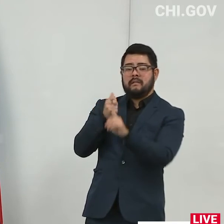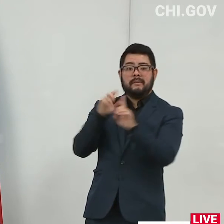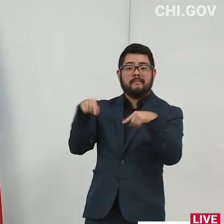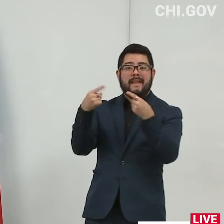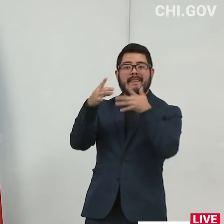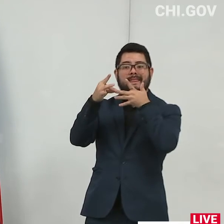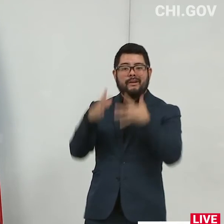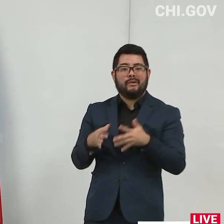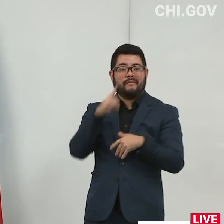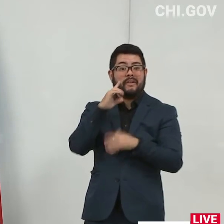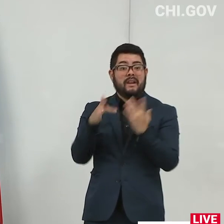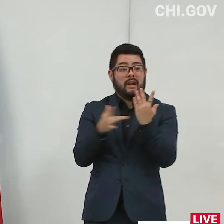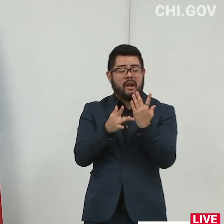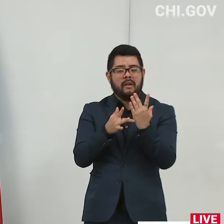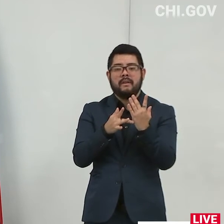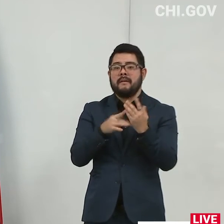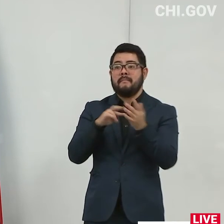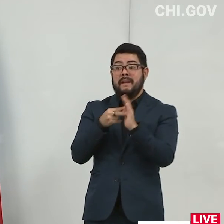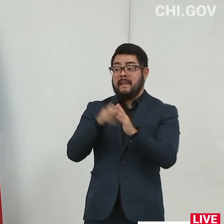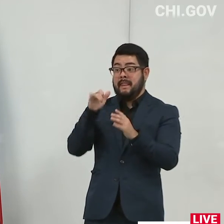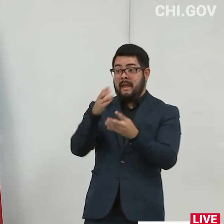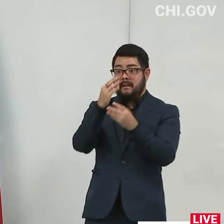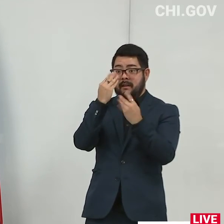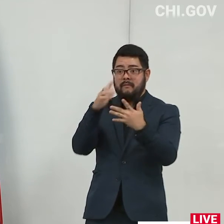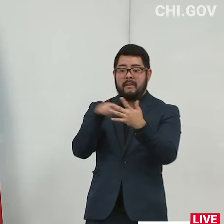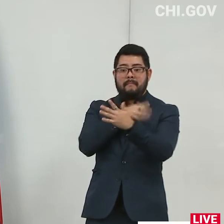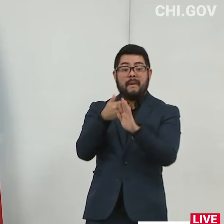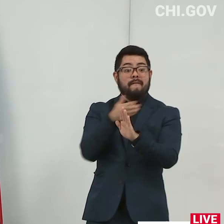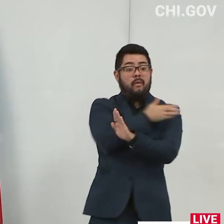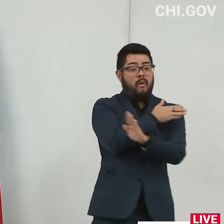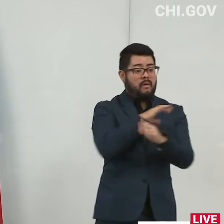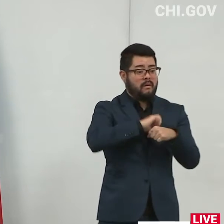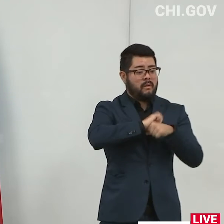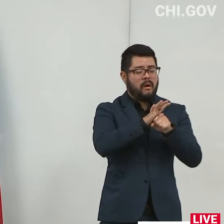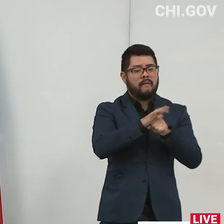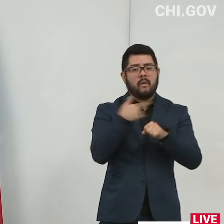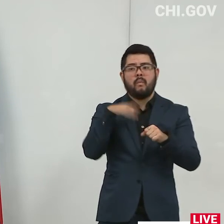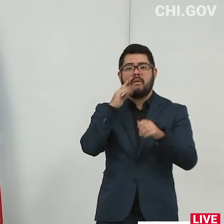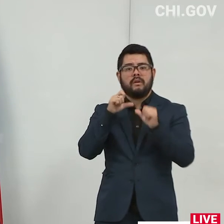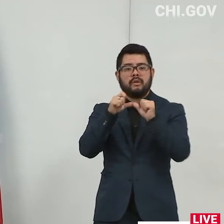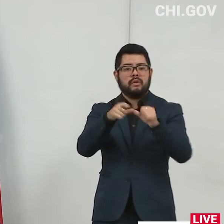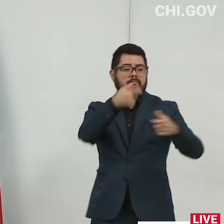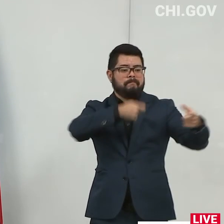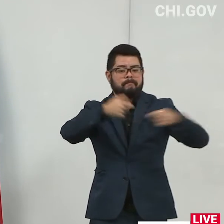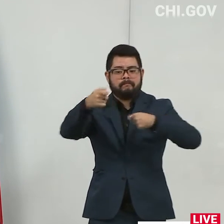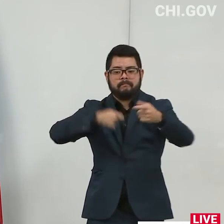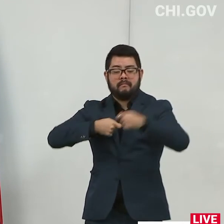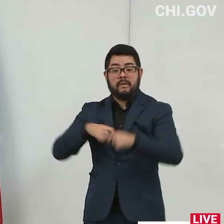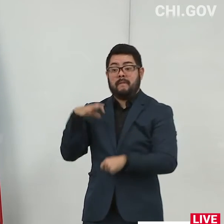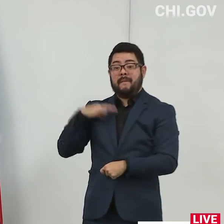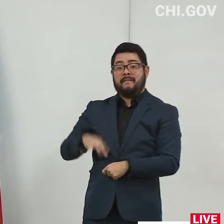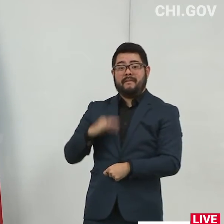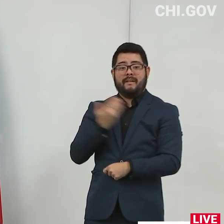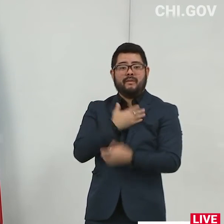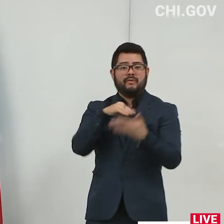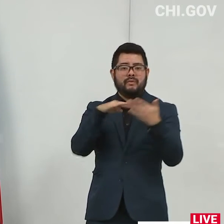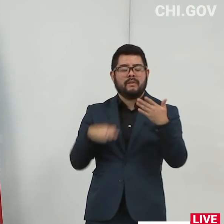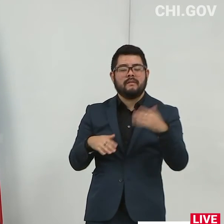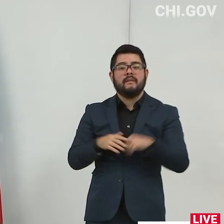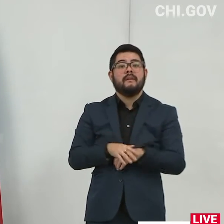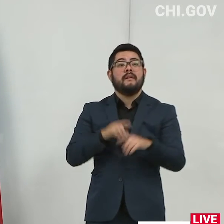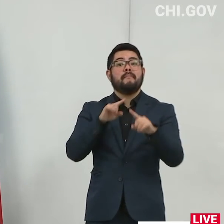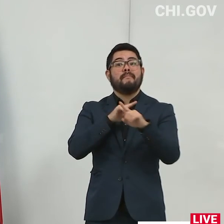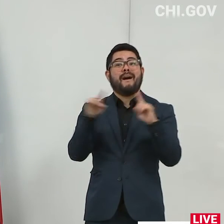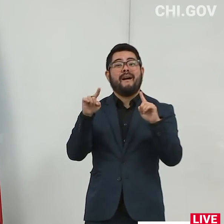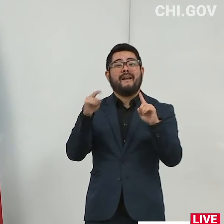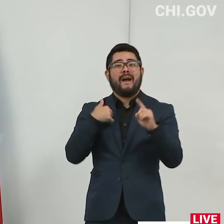leverage some of those systems that we were using prior to COVID to make sure that we stay in contact with our students. But the message that I really want parents to